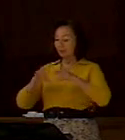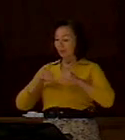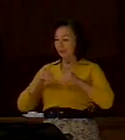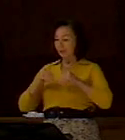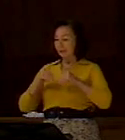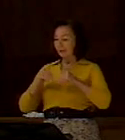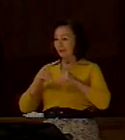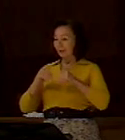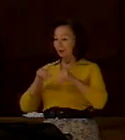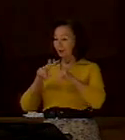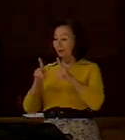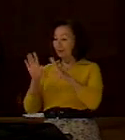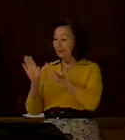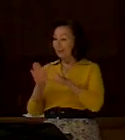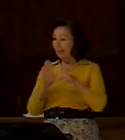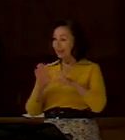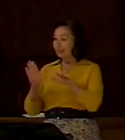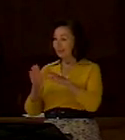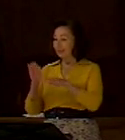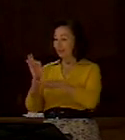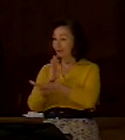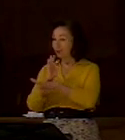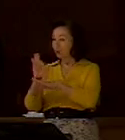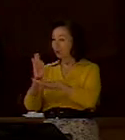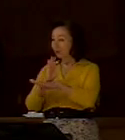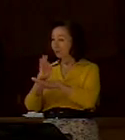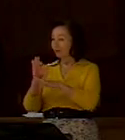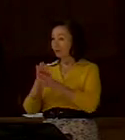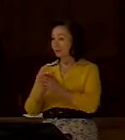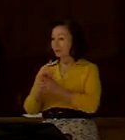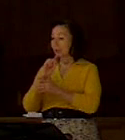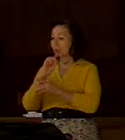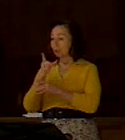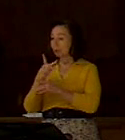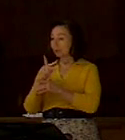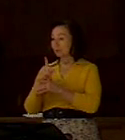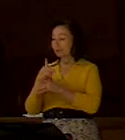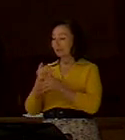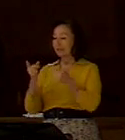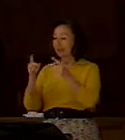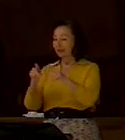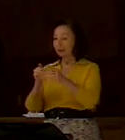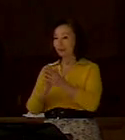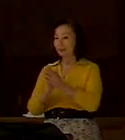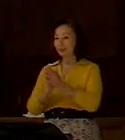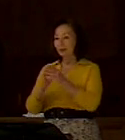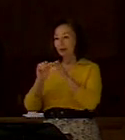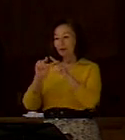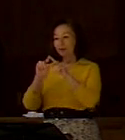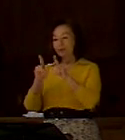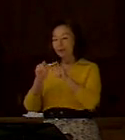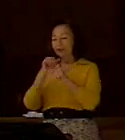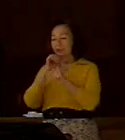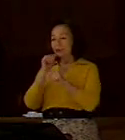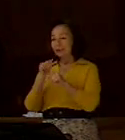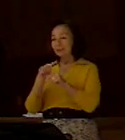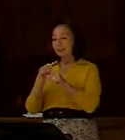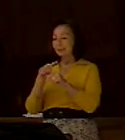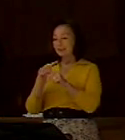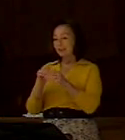but active in function. It's real. It's taking place, but it doesn't take much for it to